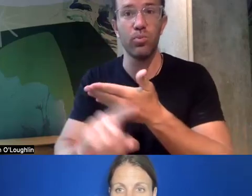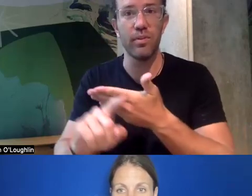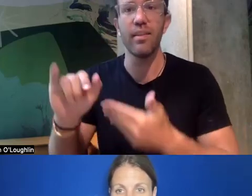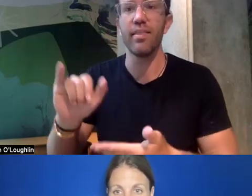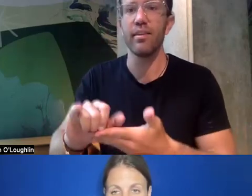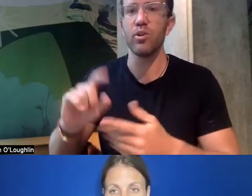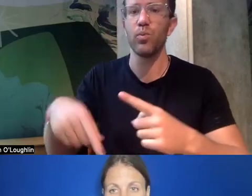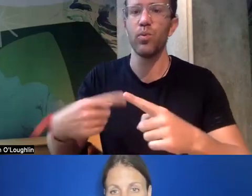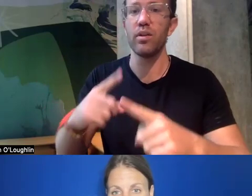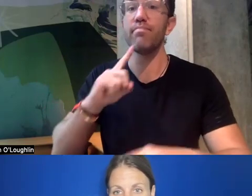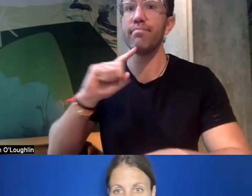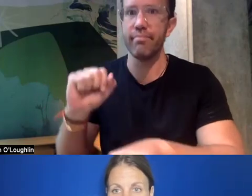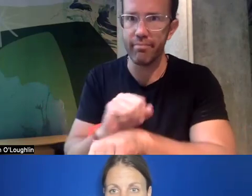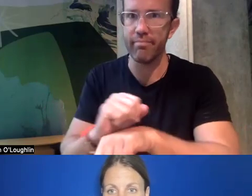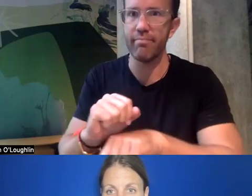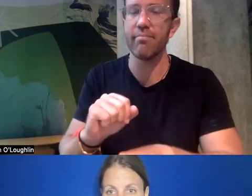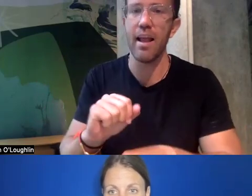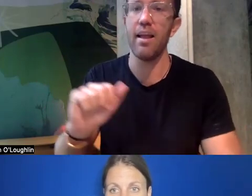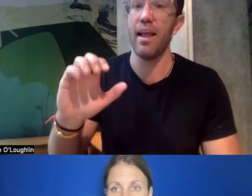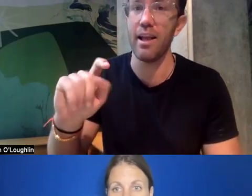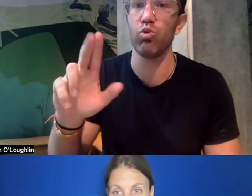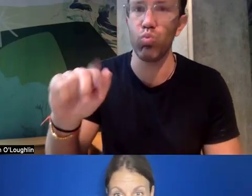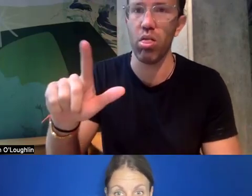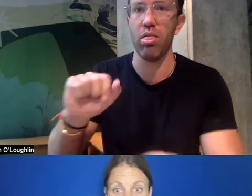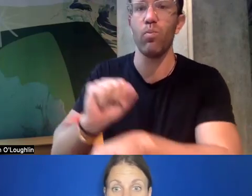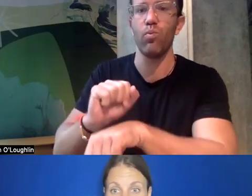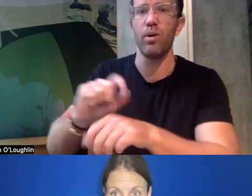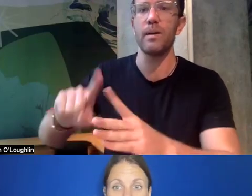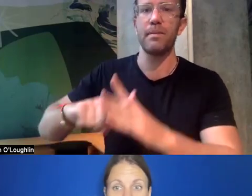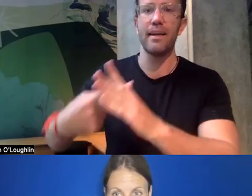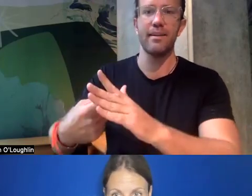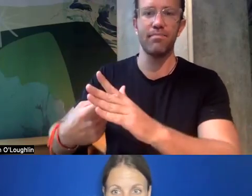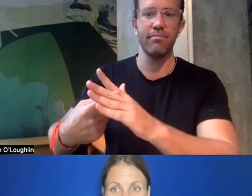We'll be done soon. Next week is when we will actually